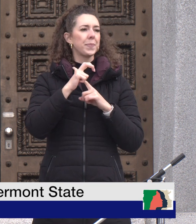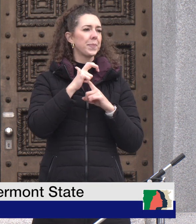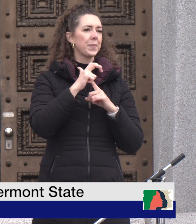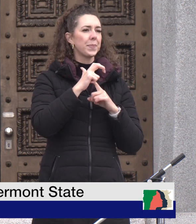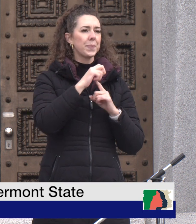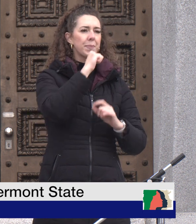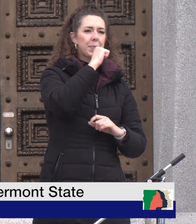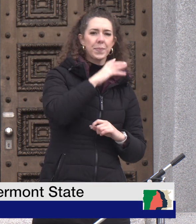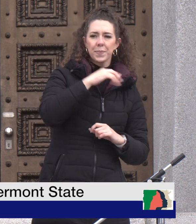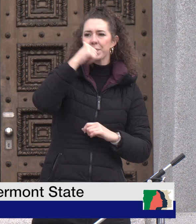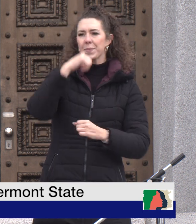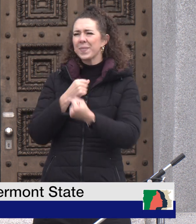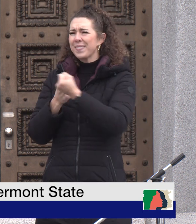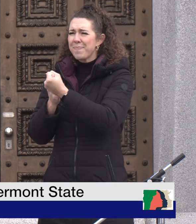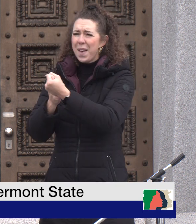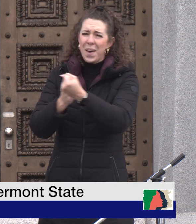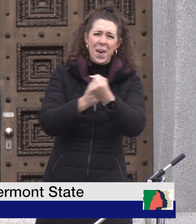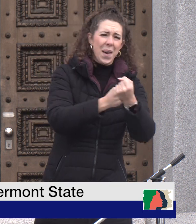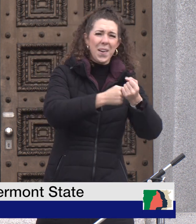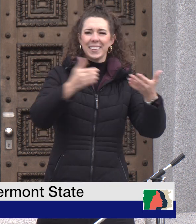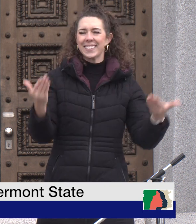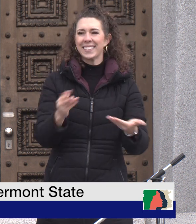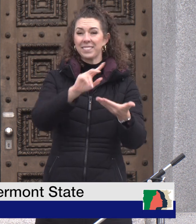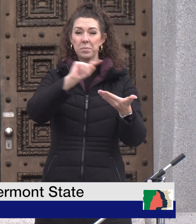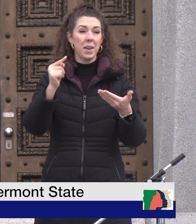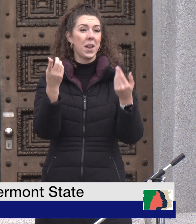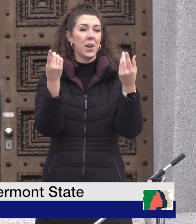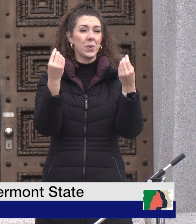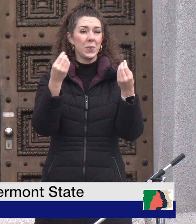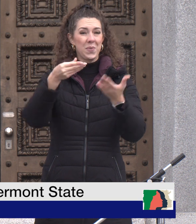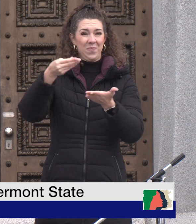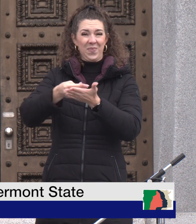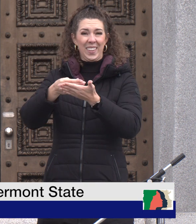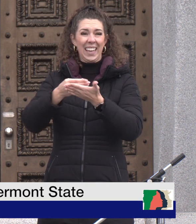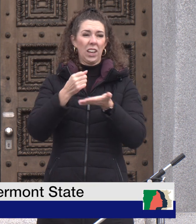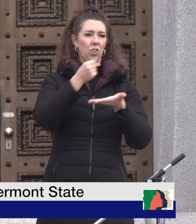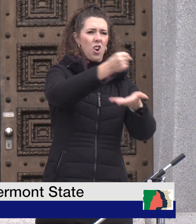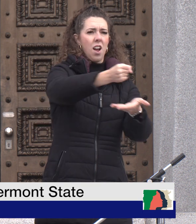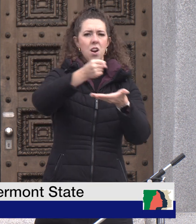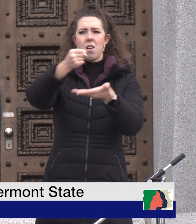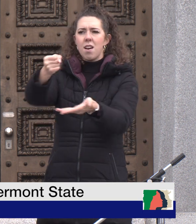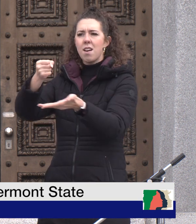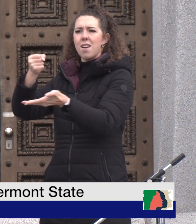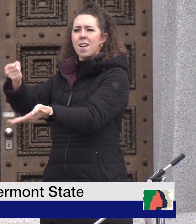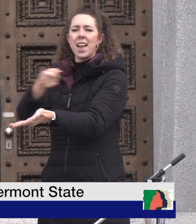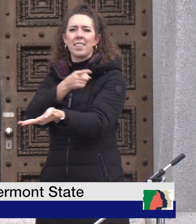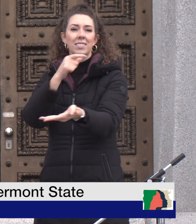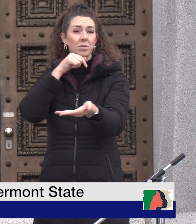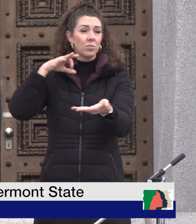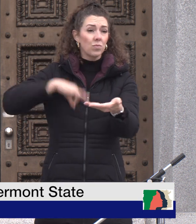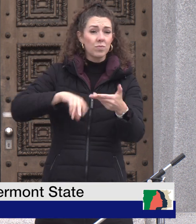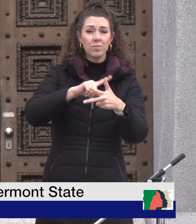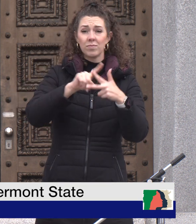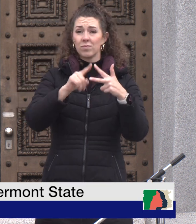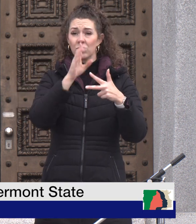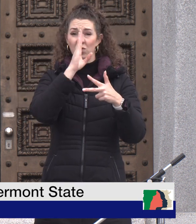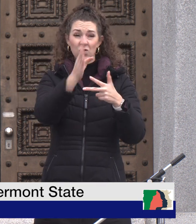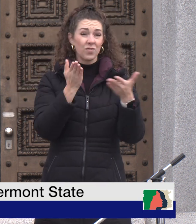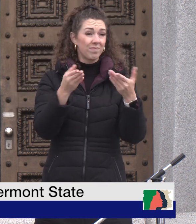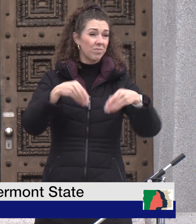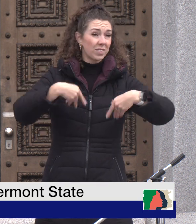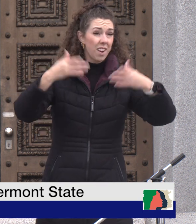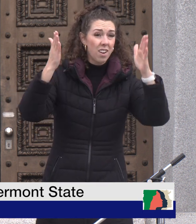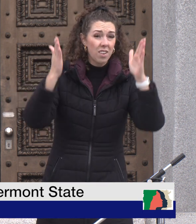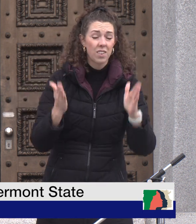and girls across the state by giving grants to the nonprofits, the direct service providers that help,